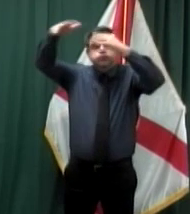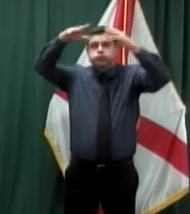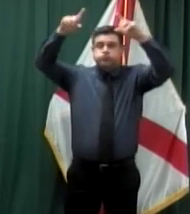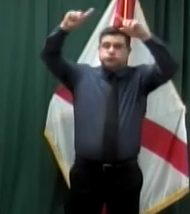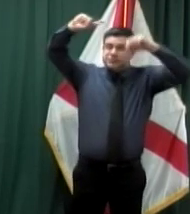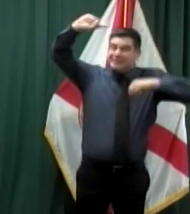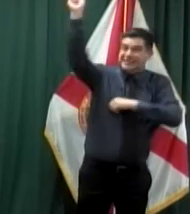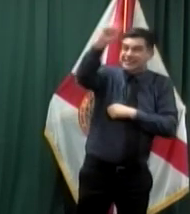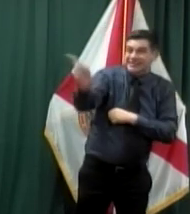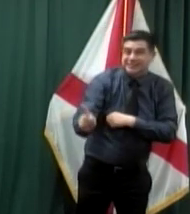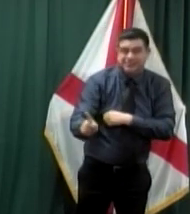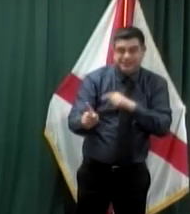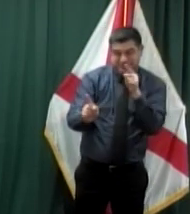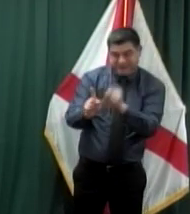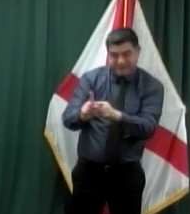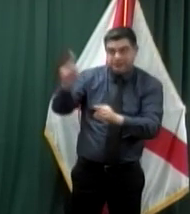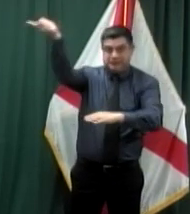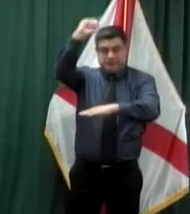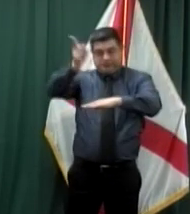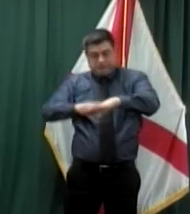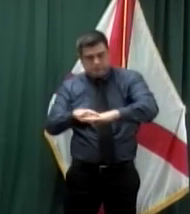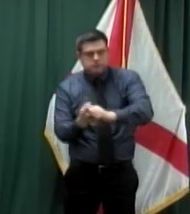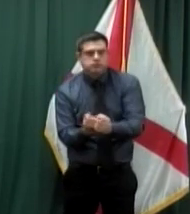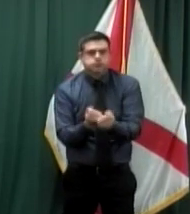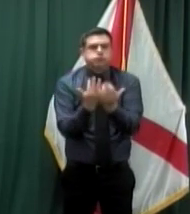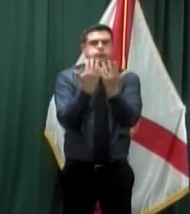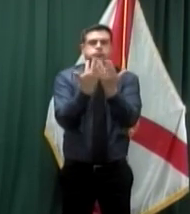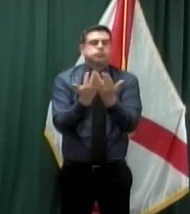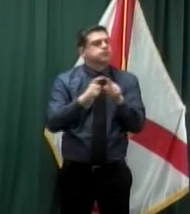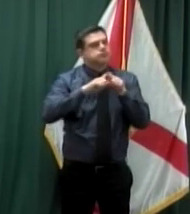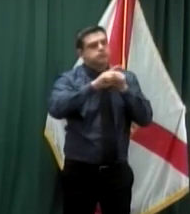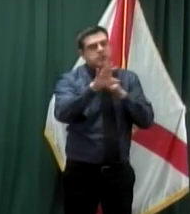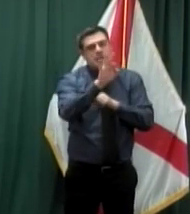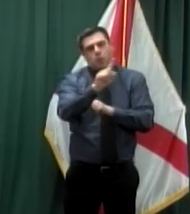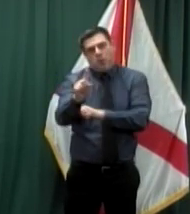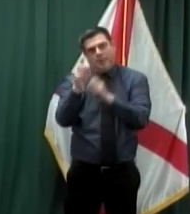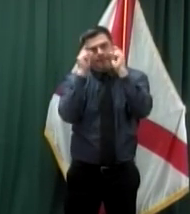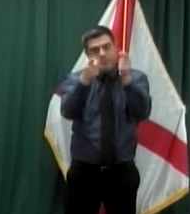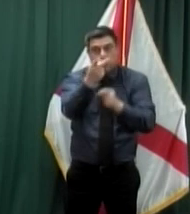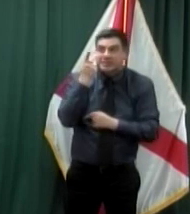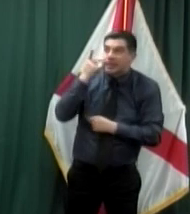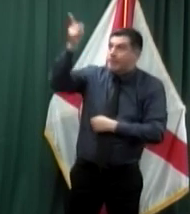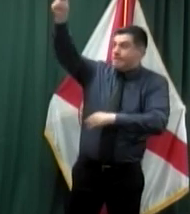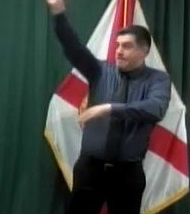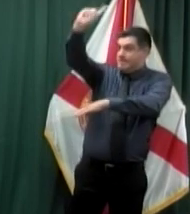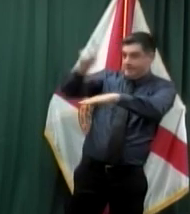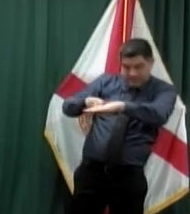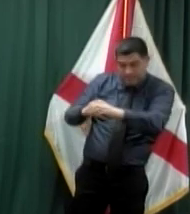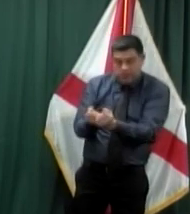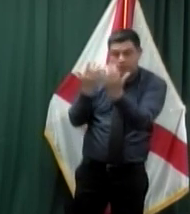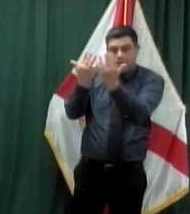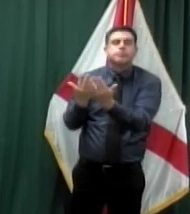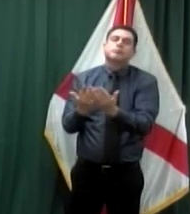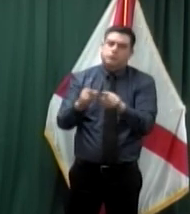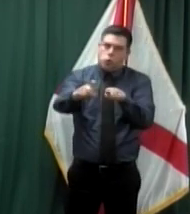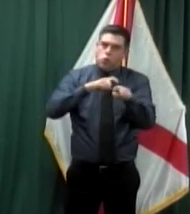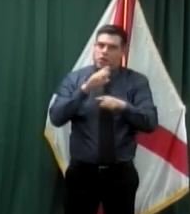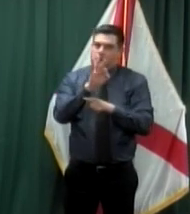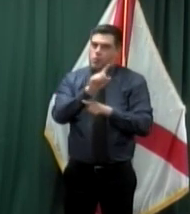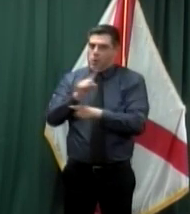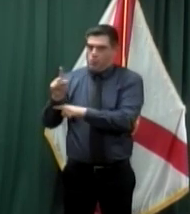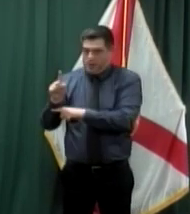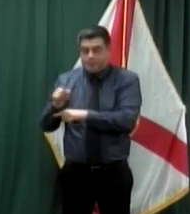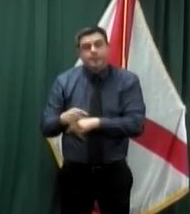In regard to our wildfire season, the Seminole County Fire Department does encourage residents to take every effort to prepare your